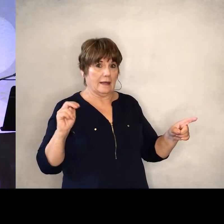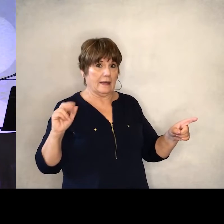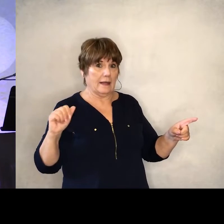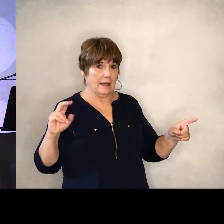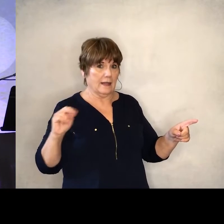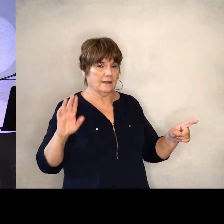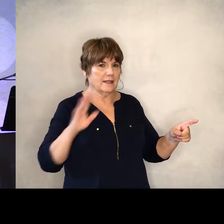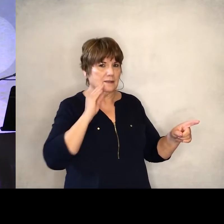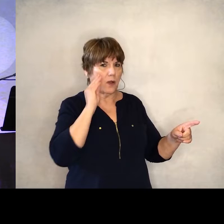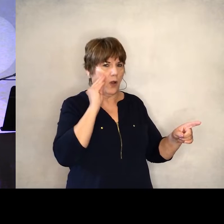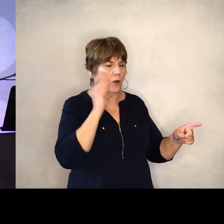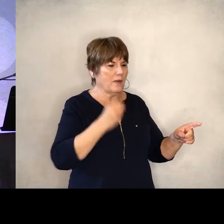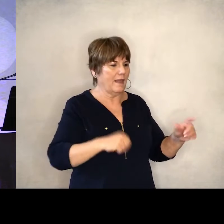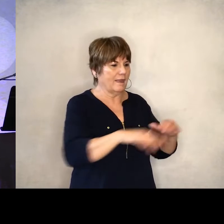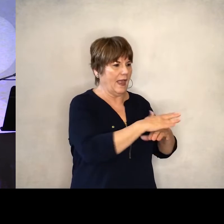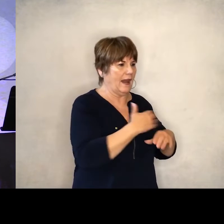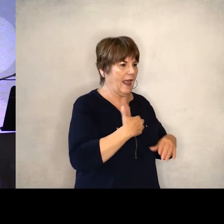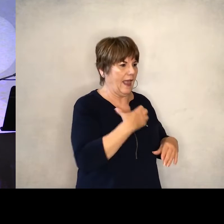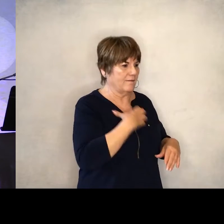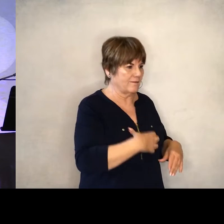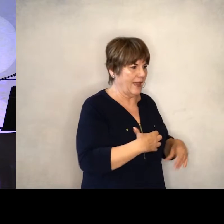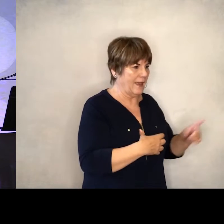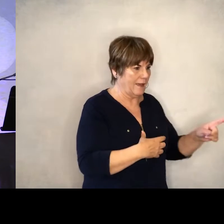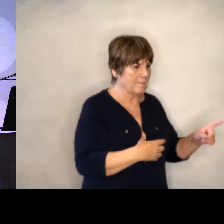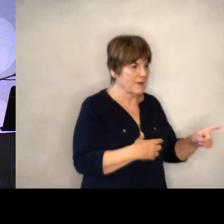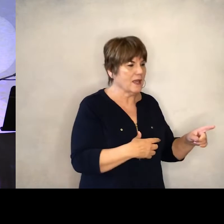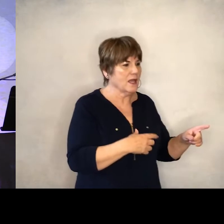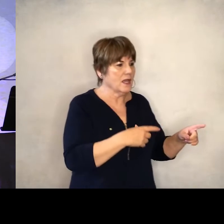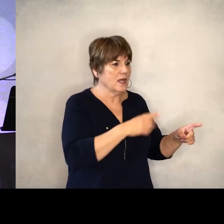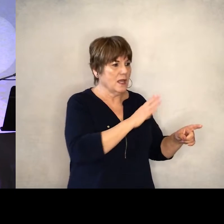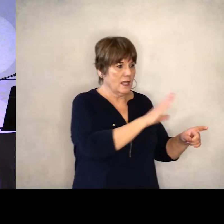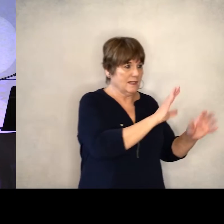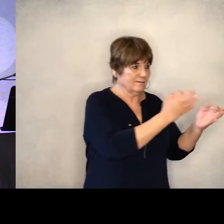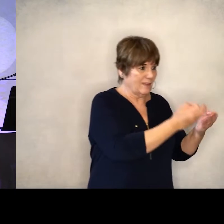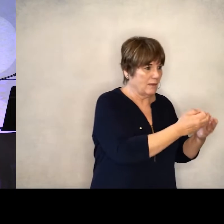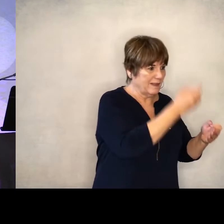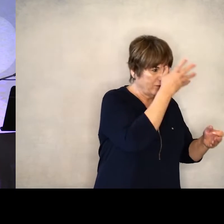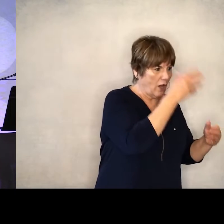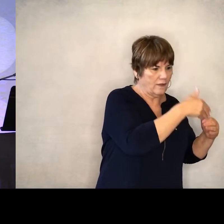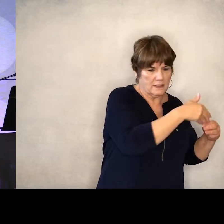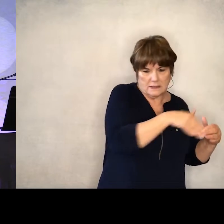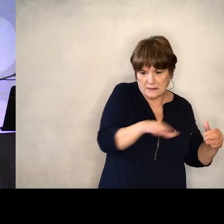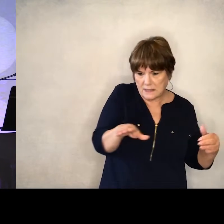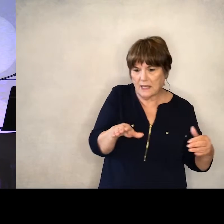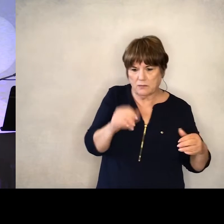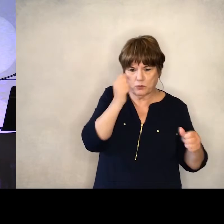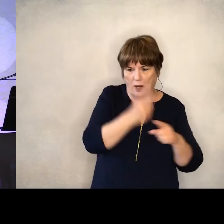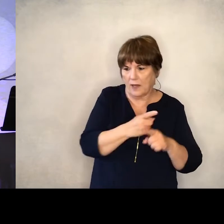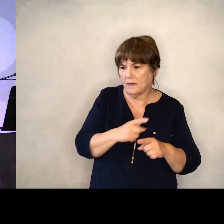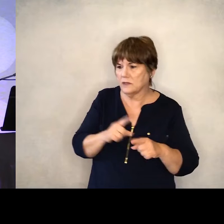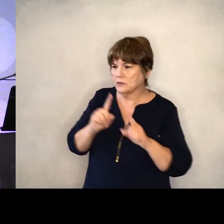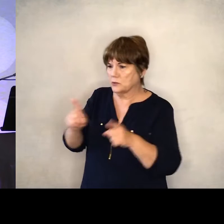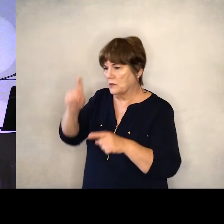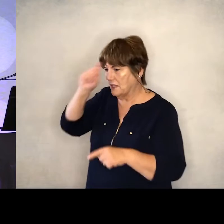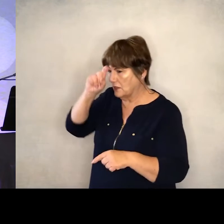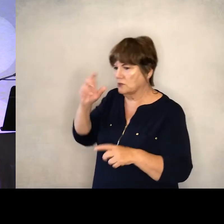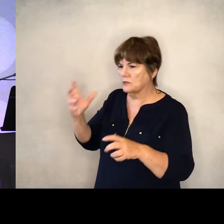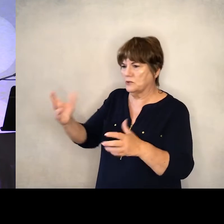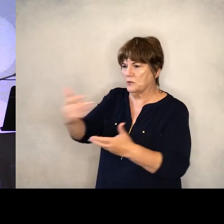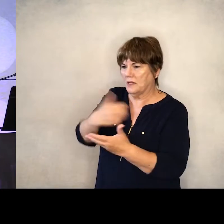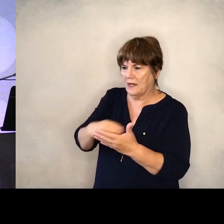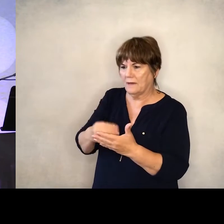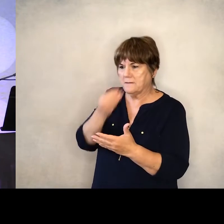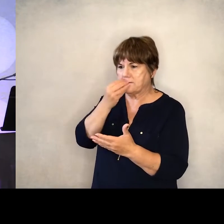brothers to Egypt to get some help. And in the process, they meet Joseph. They do not recognize